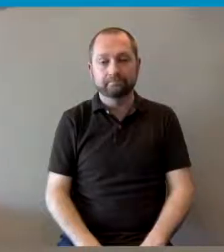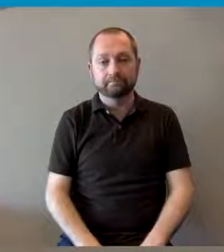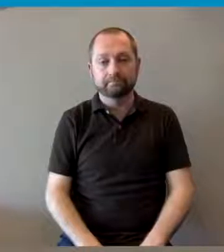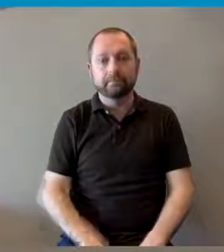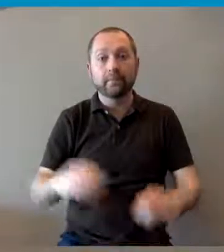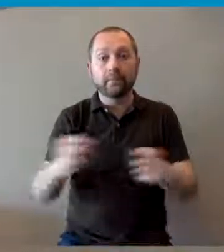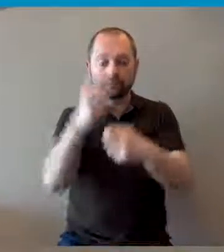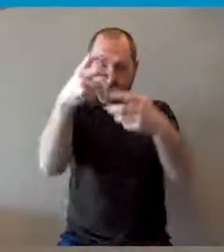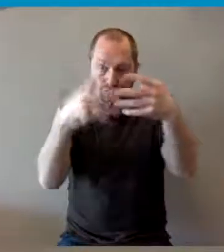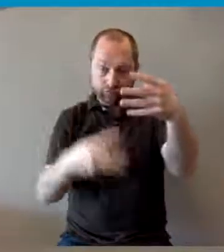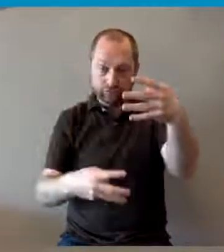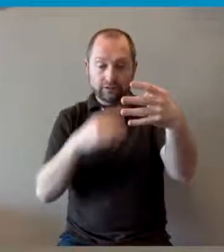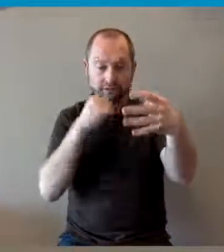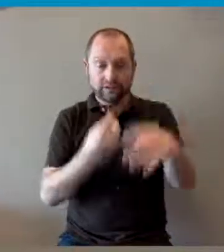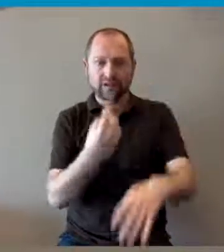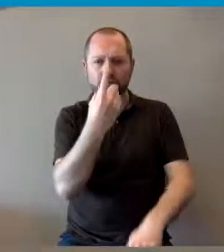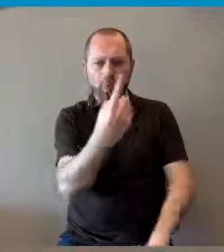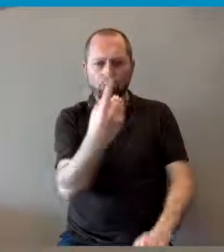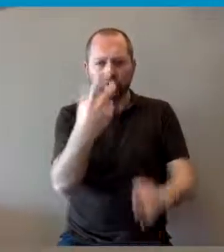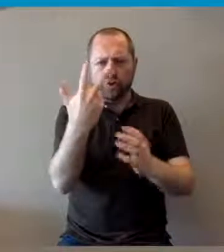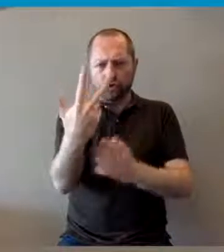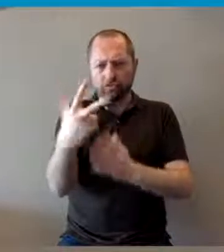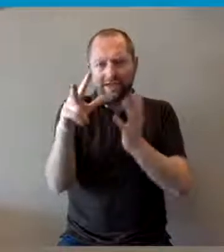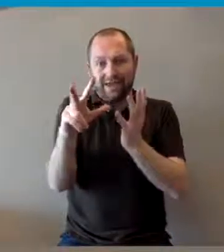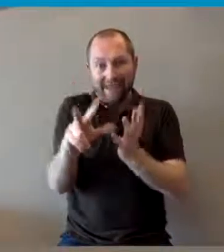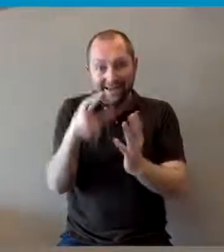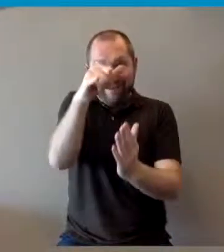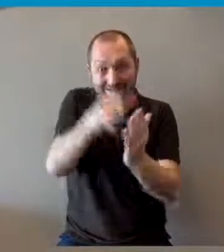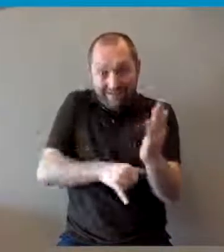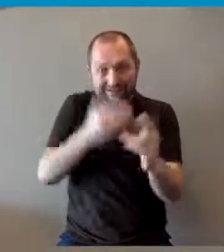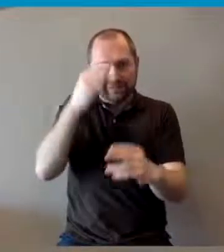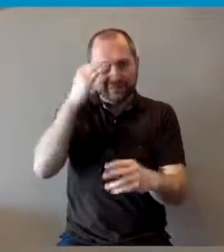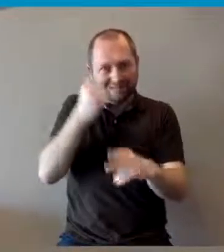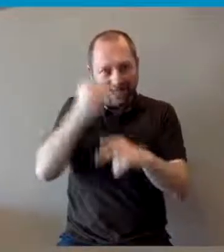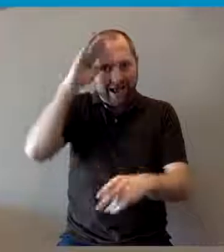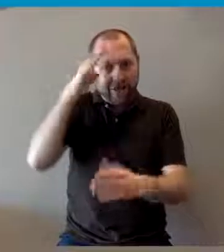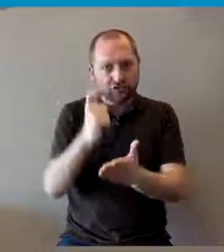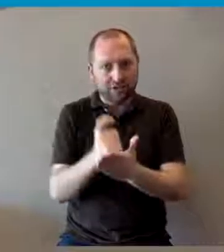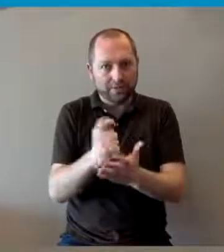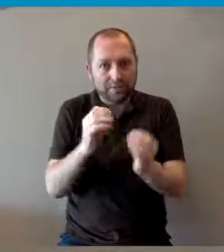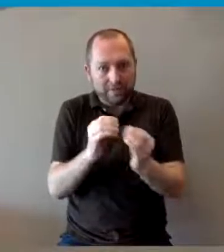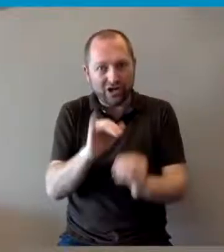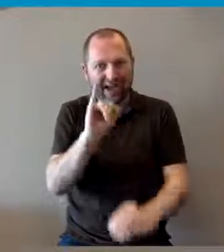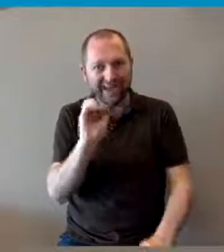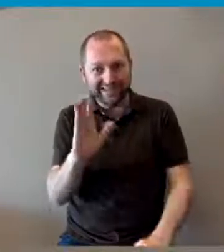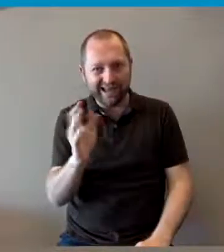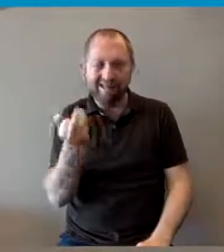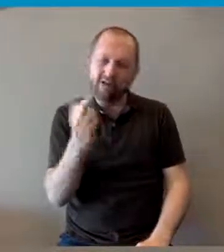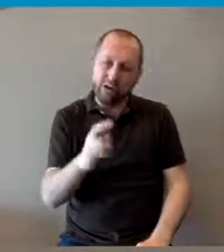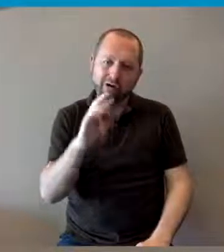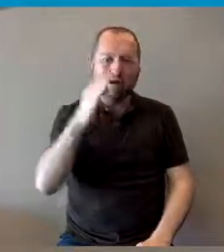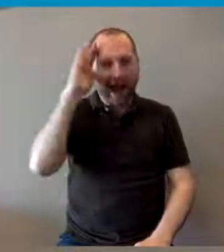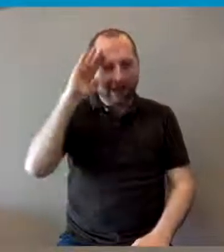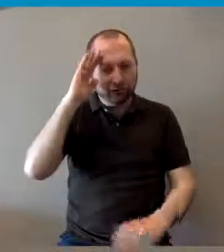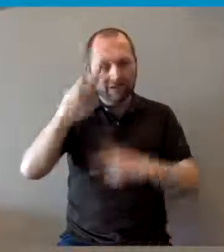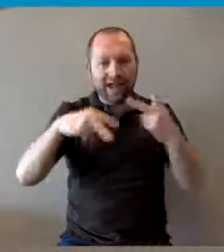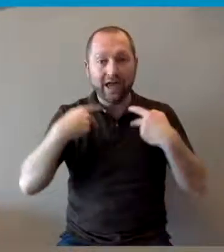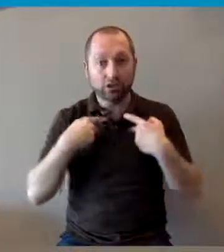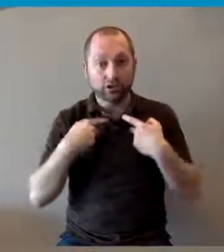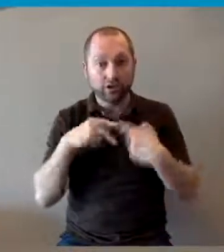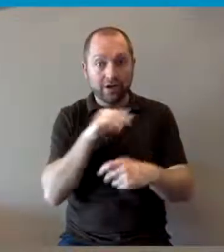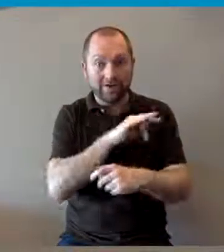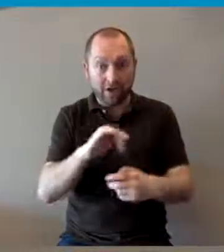The results show 138 articles published in the Irish Times that mention either Irish Sign Language or ISL from 1995